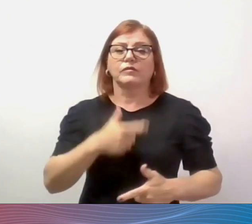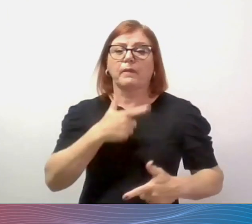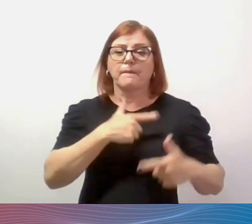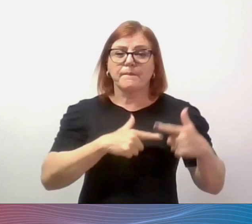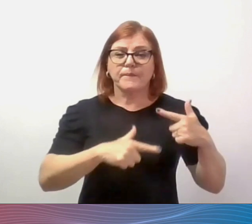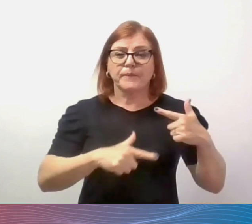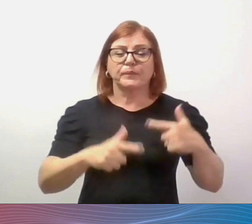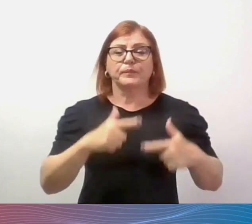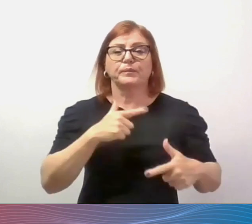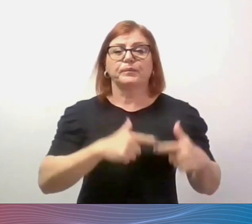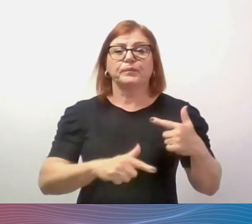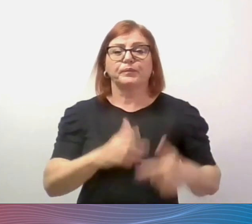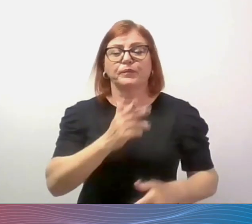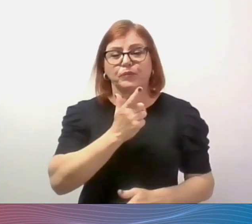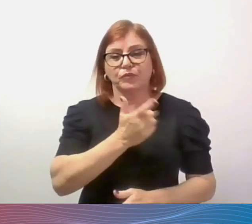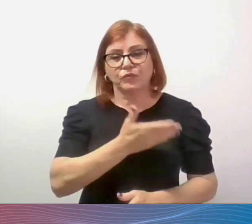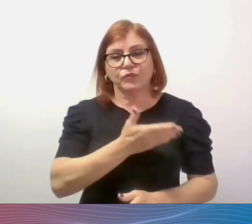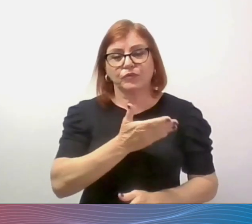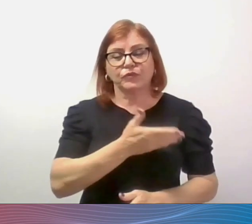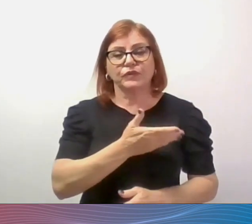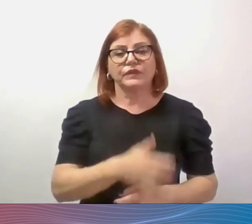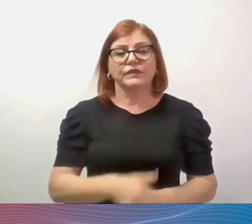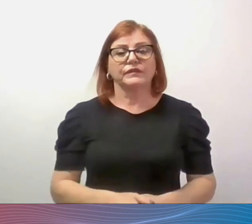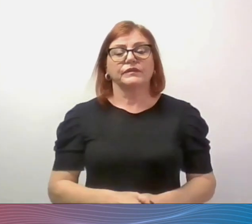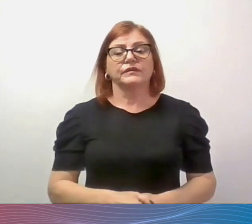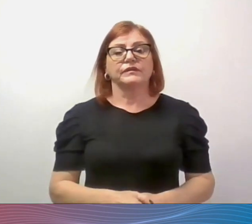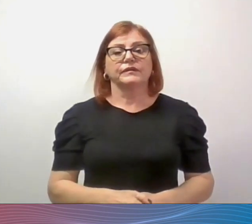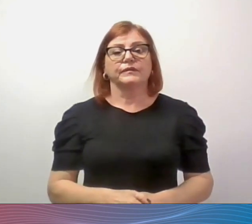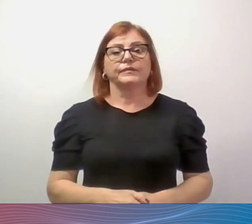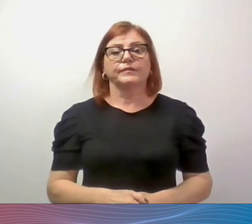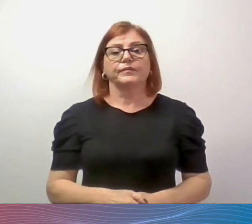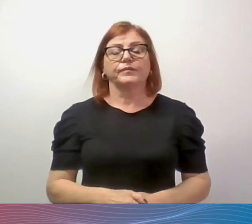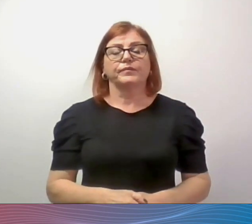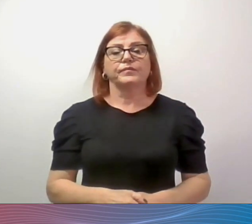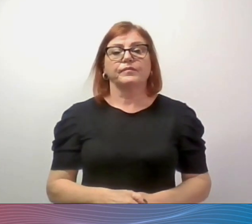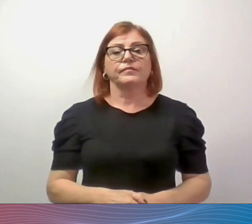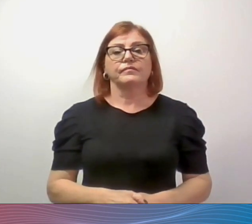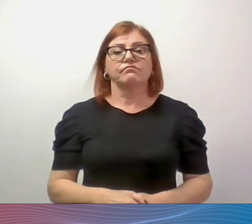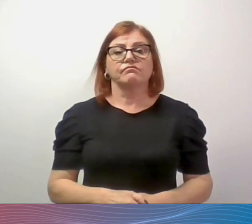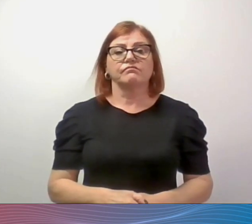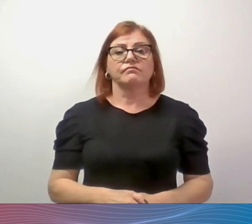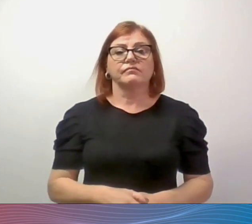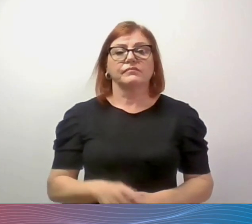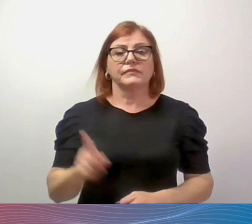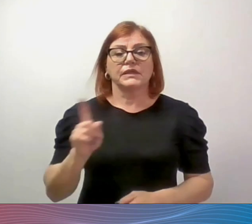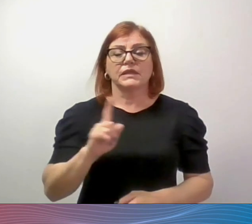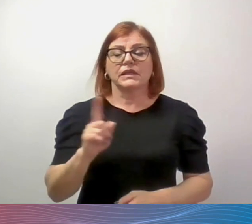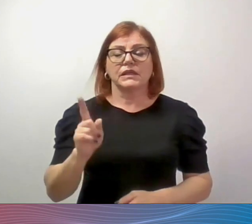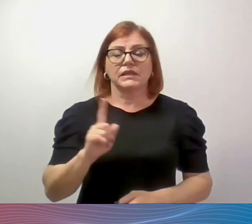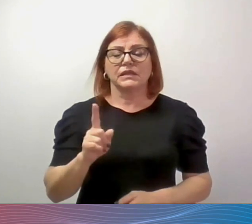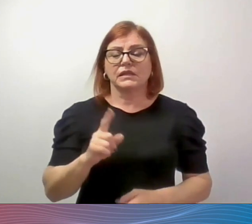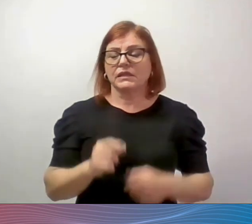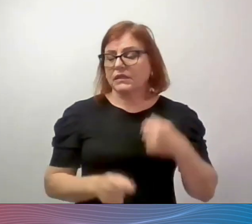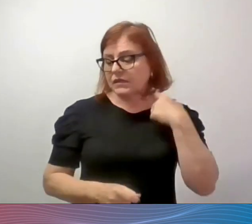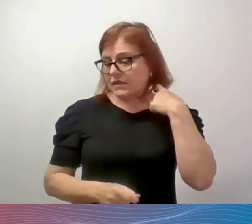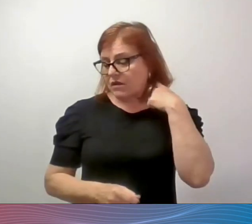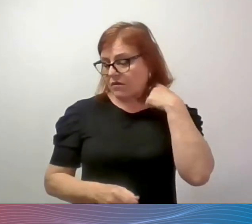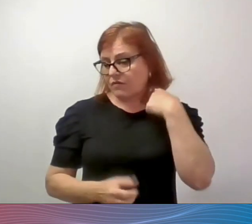toda pureza. With all purity. Não vamos deixar